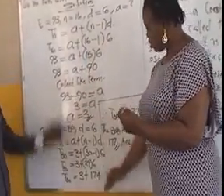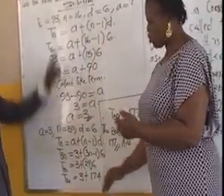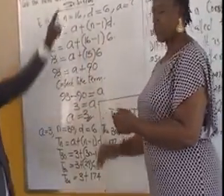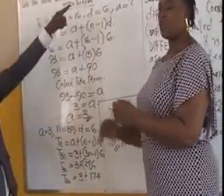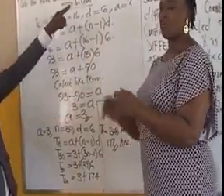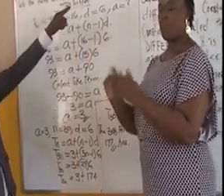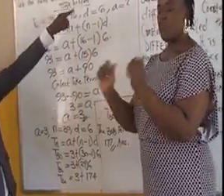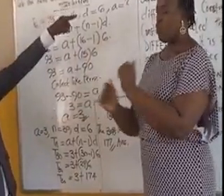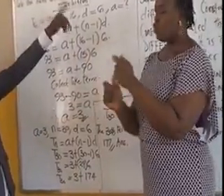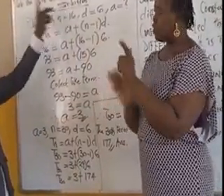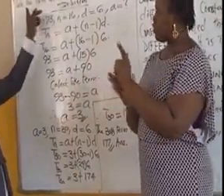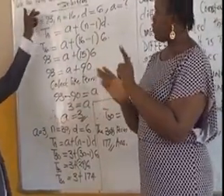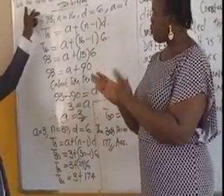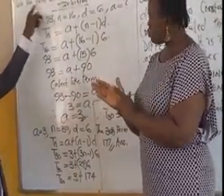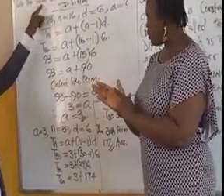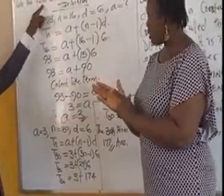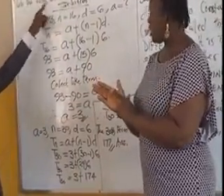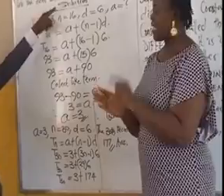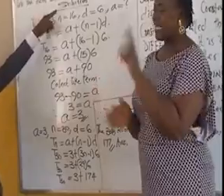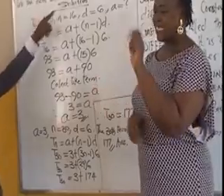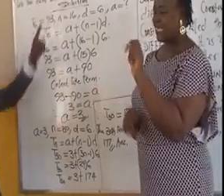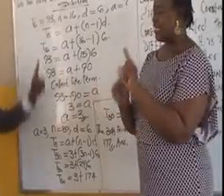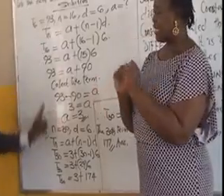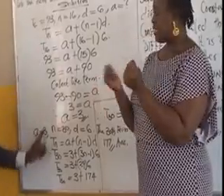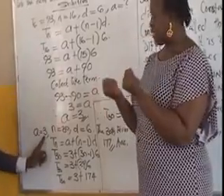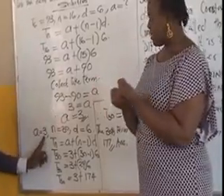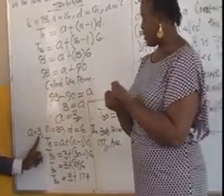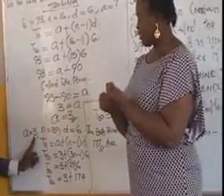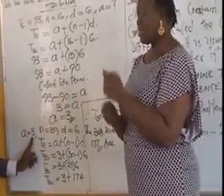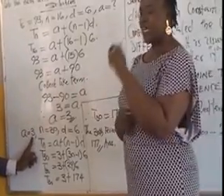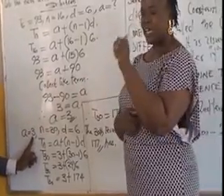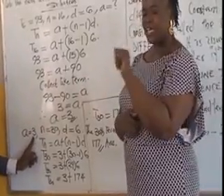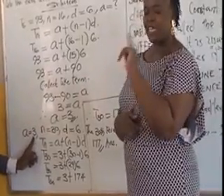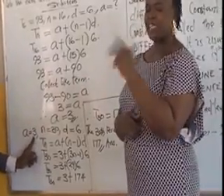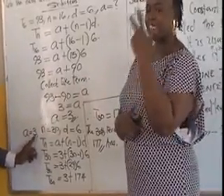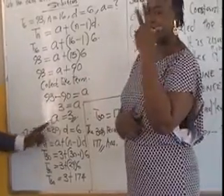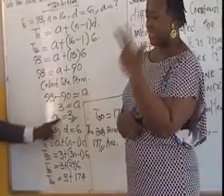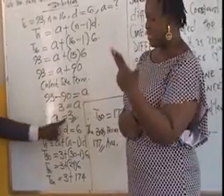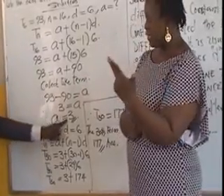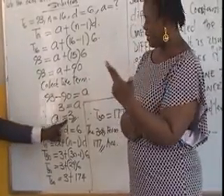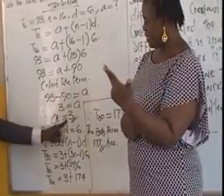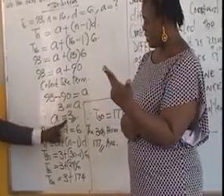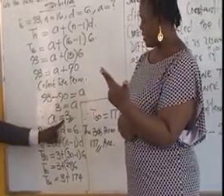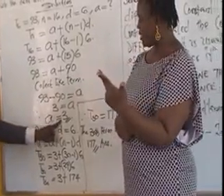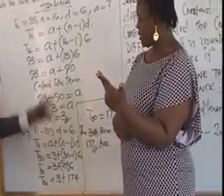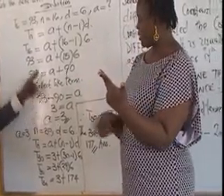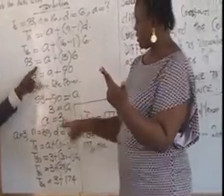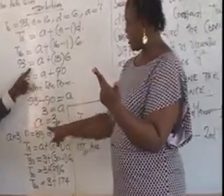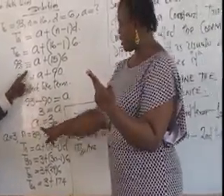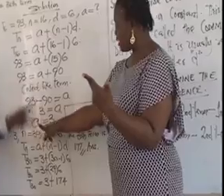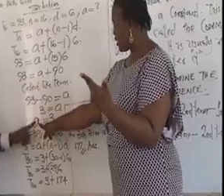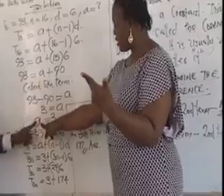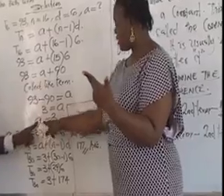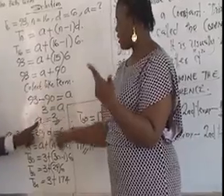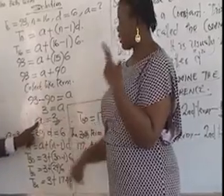question. And hence calculate the 30th term. A is 3. From our calculation, it means you